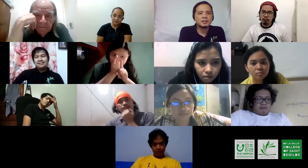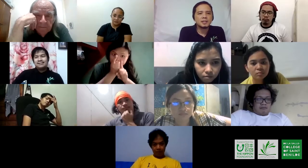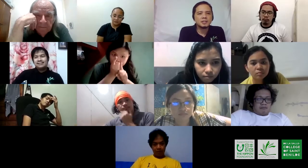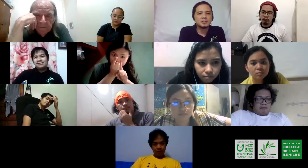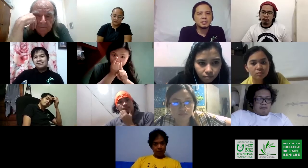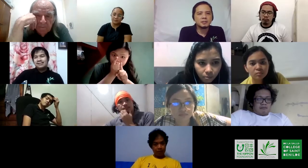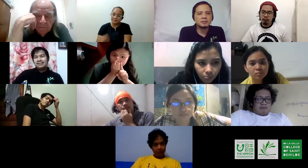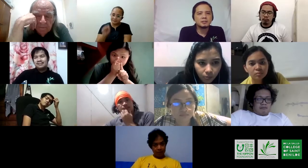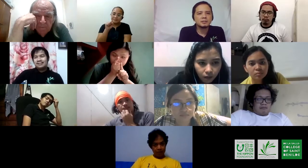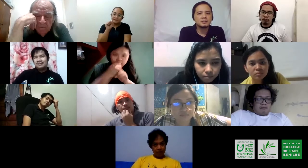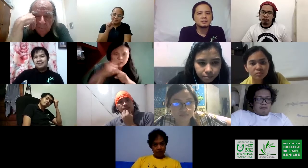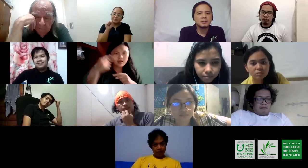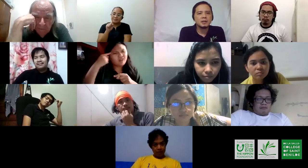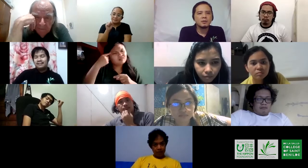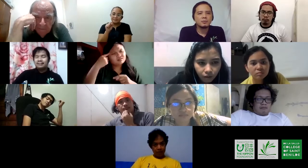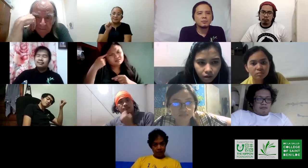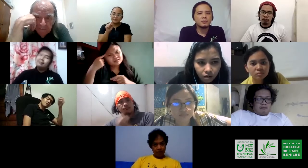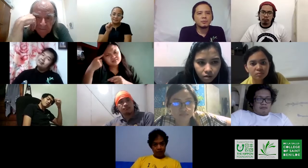our discussion,